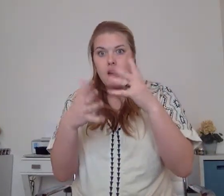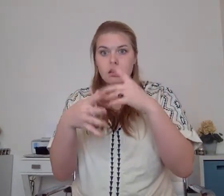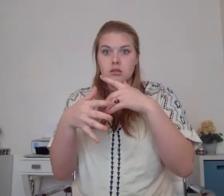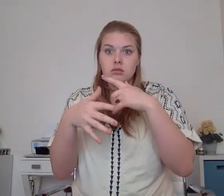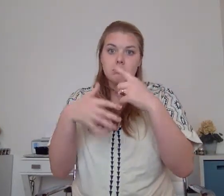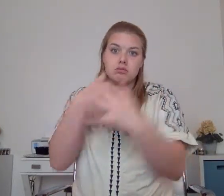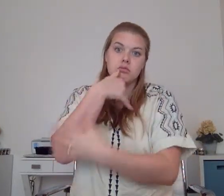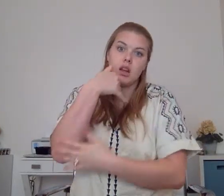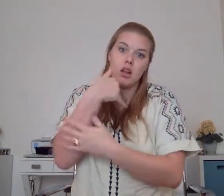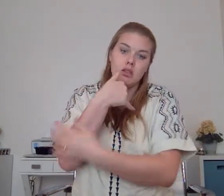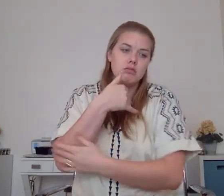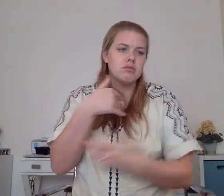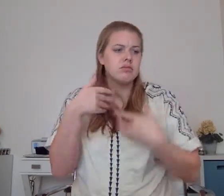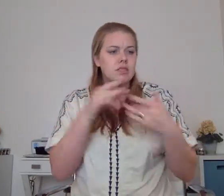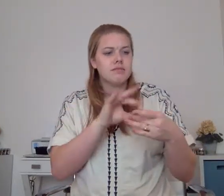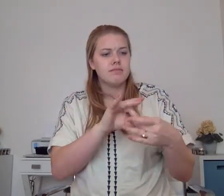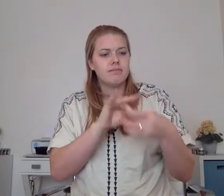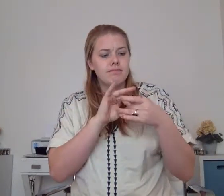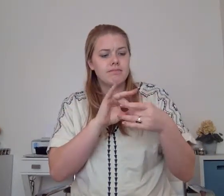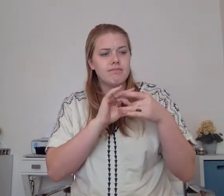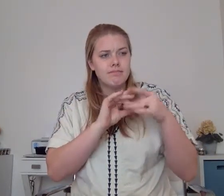this camaraderie of the doomed.